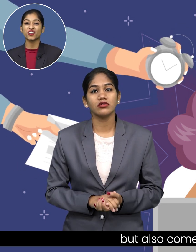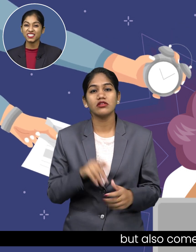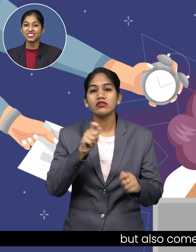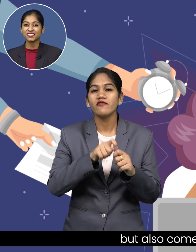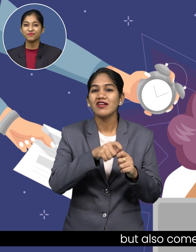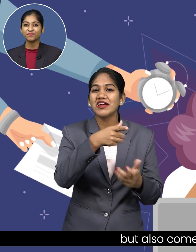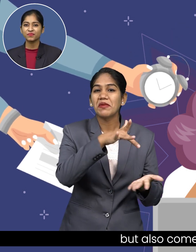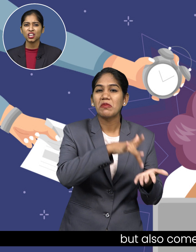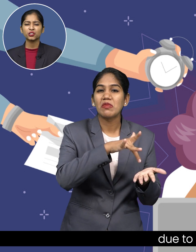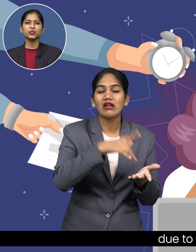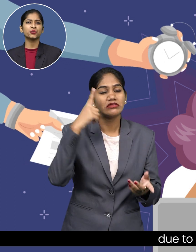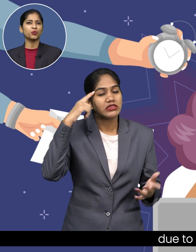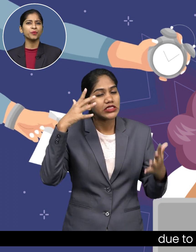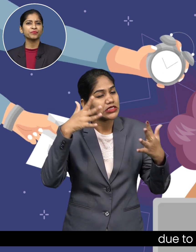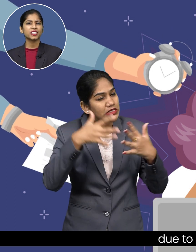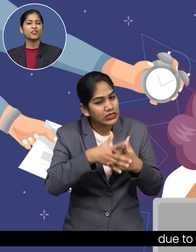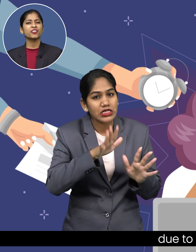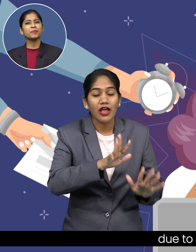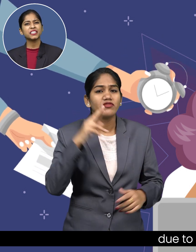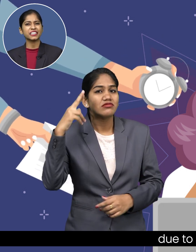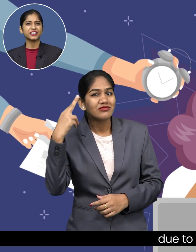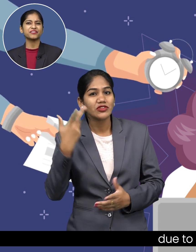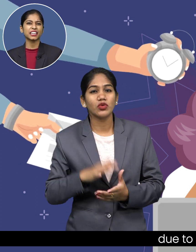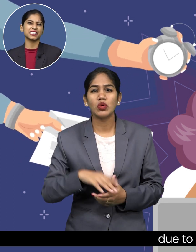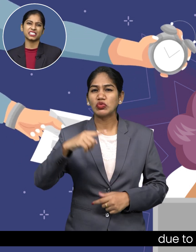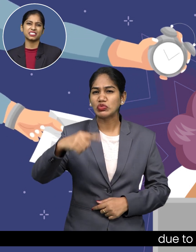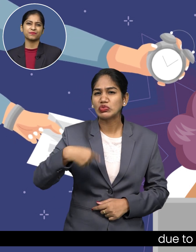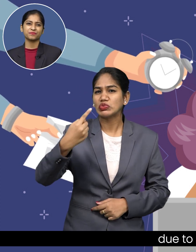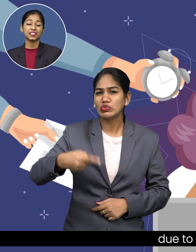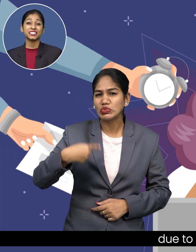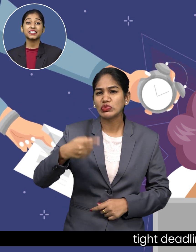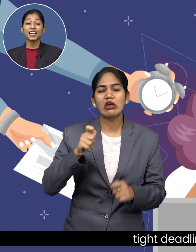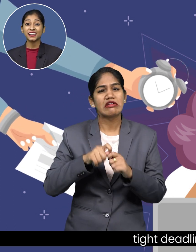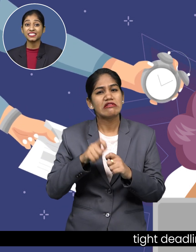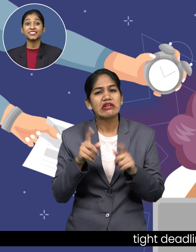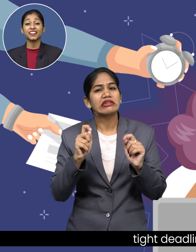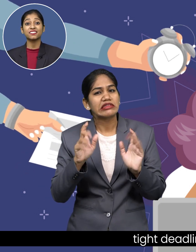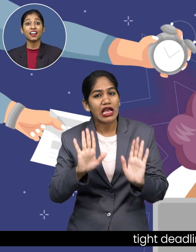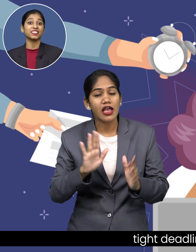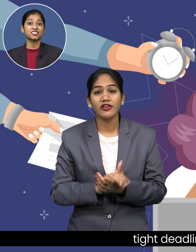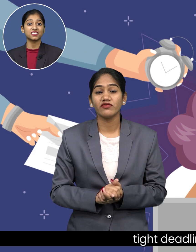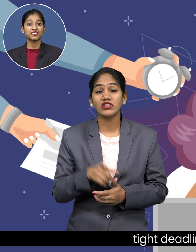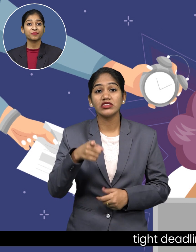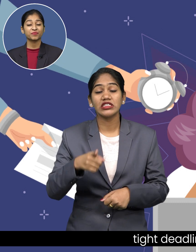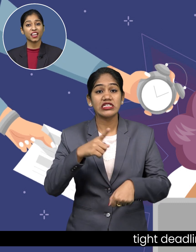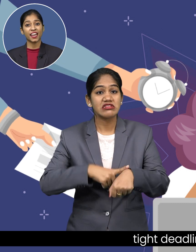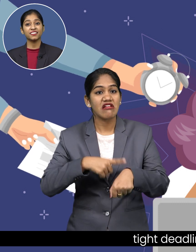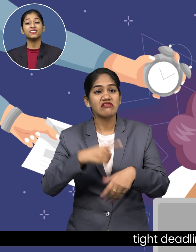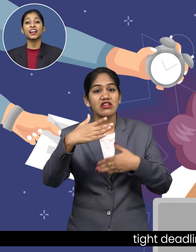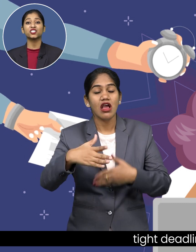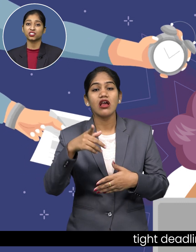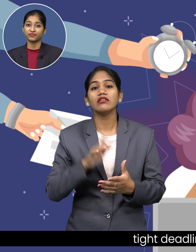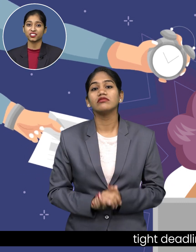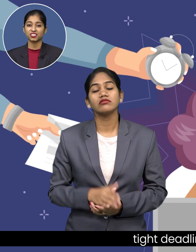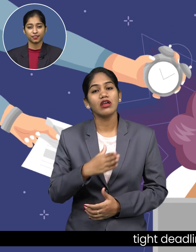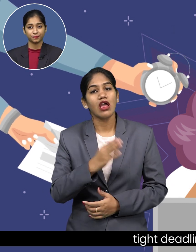workplace stress due to repetitive tasks, tight deadlines, and